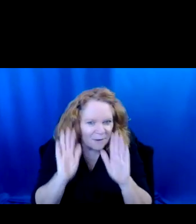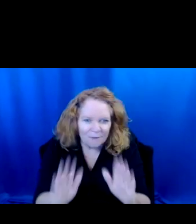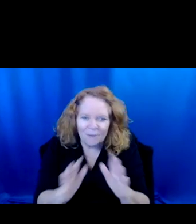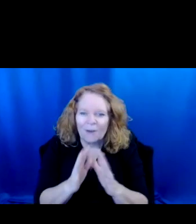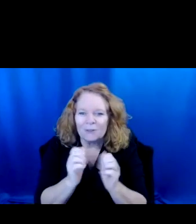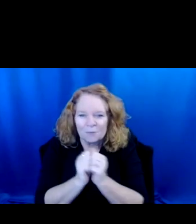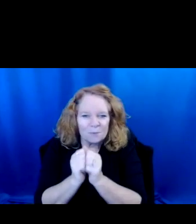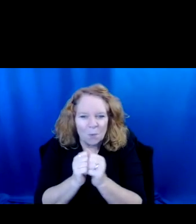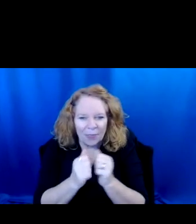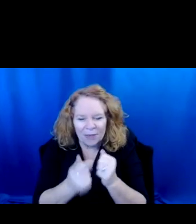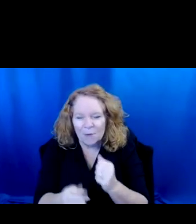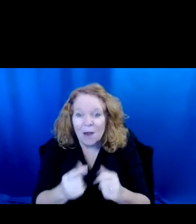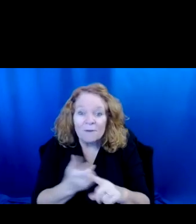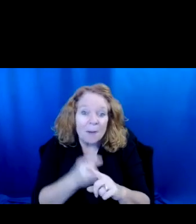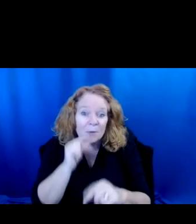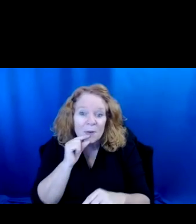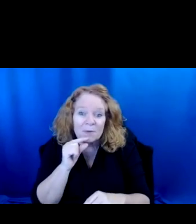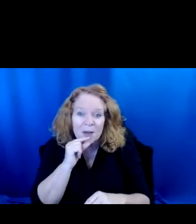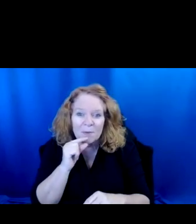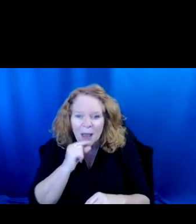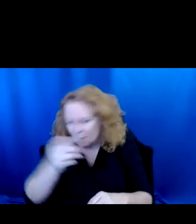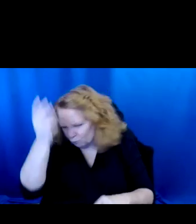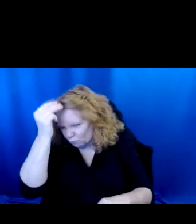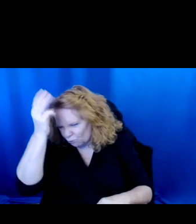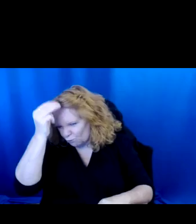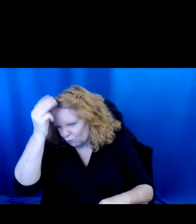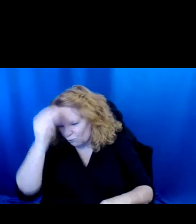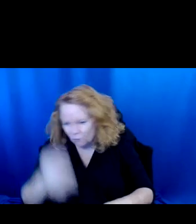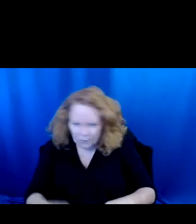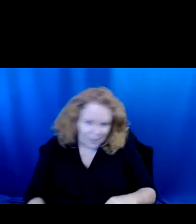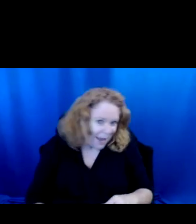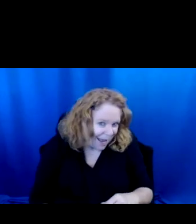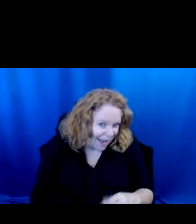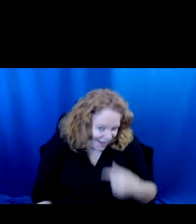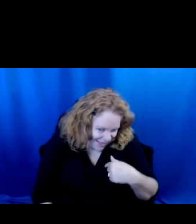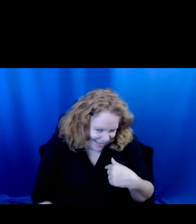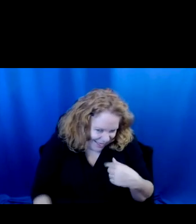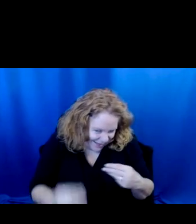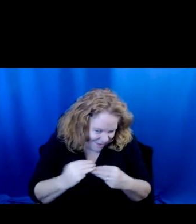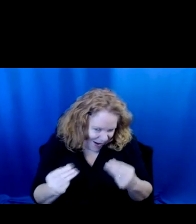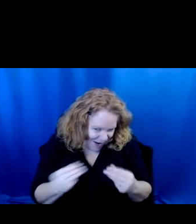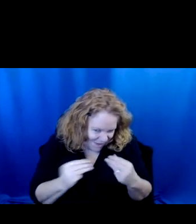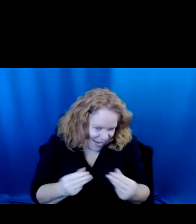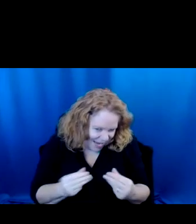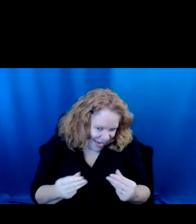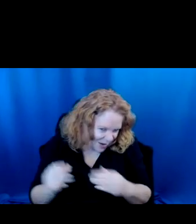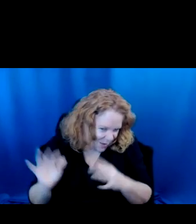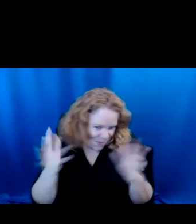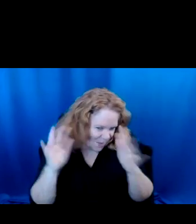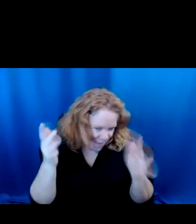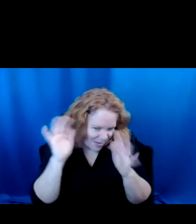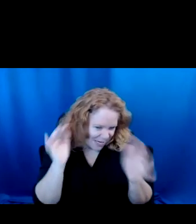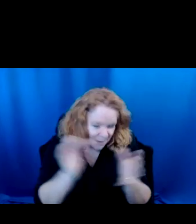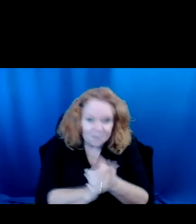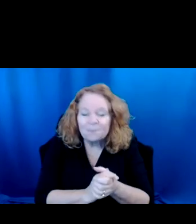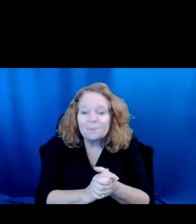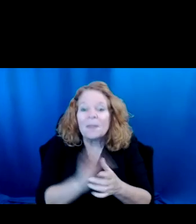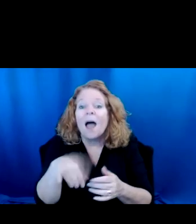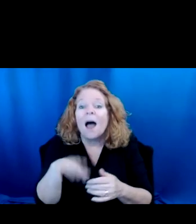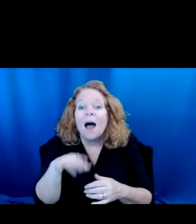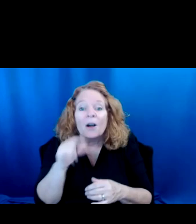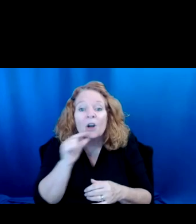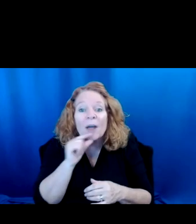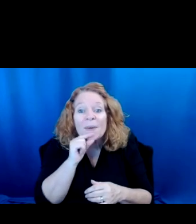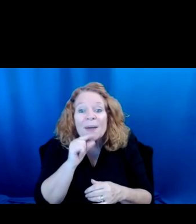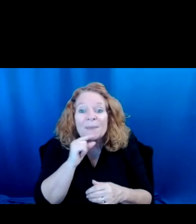you. From Gwynny Gwyn Gwyn, Big Marvin, and Little Marvin. Whoop-a-dee-doo. Oh, Gwynny Gwyn Gwyn, shall